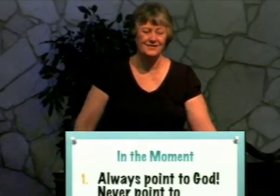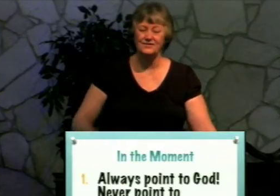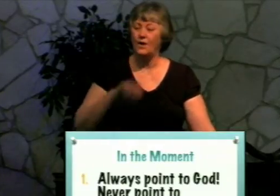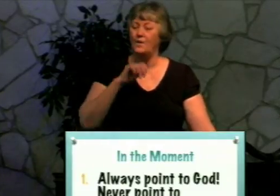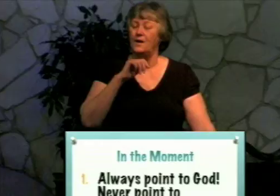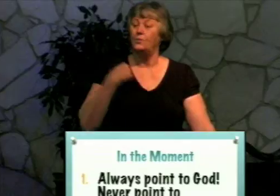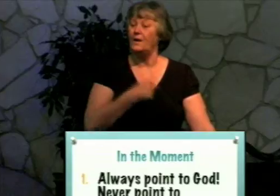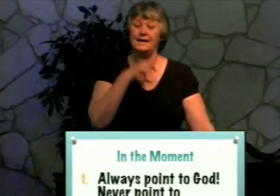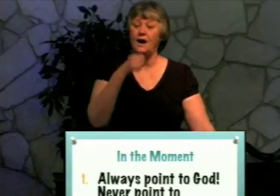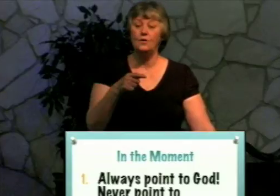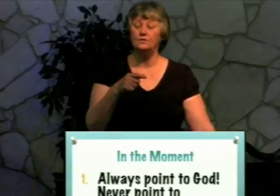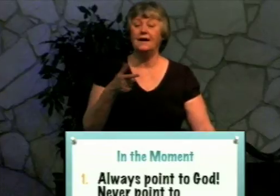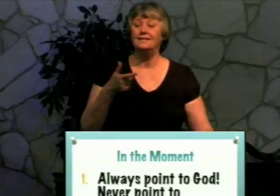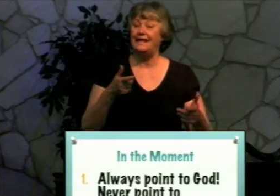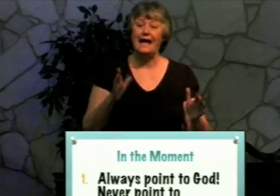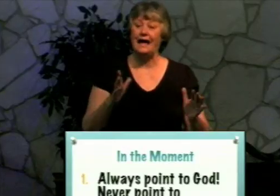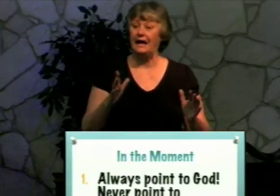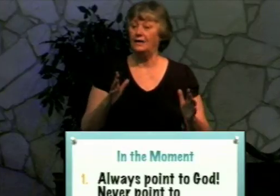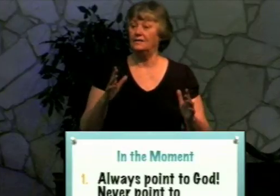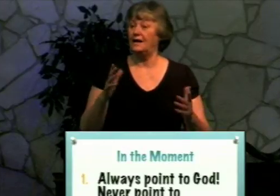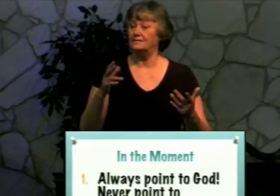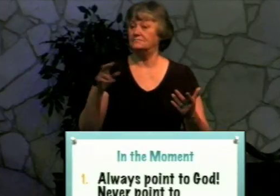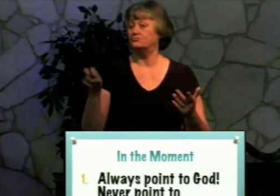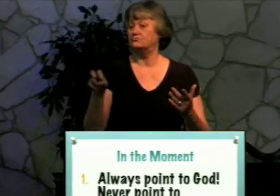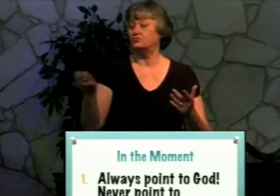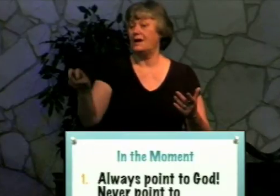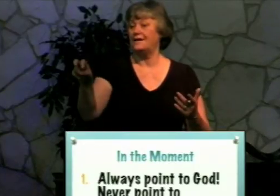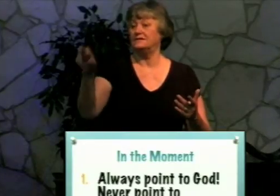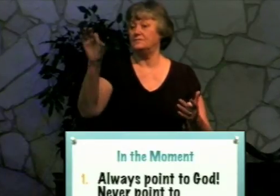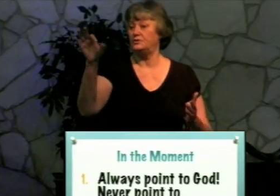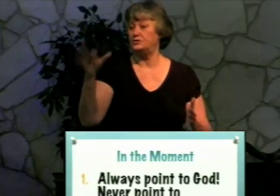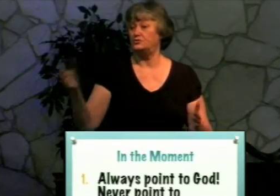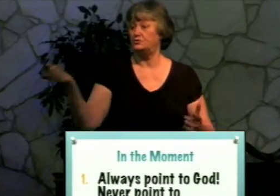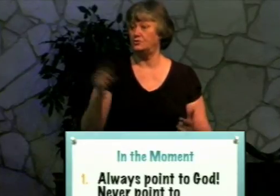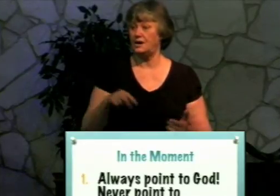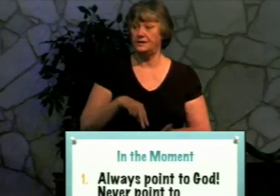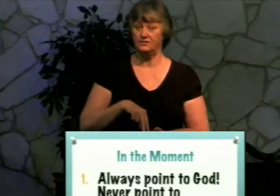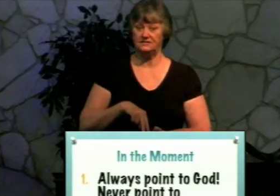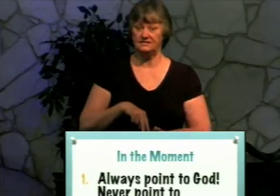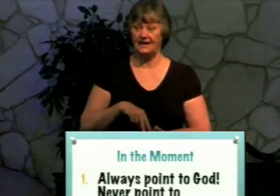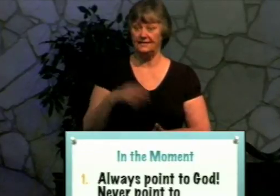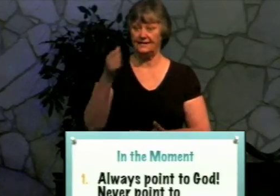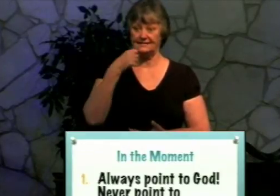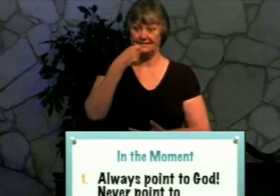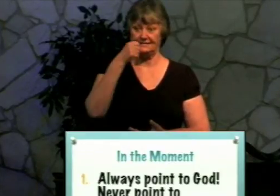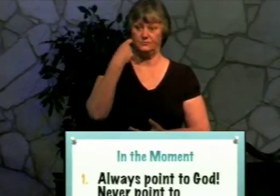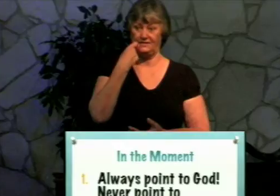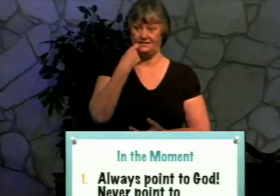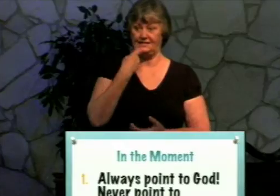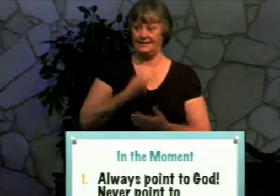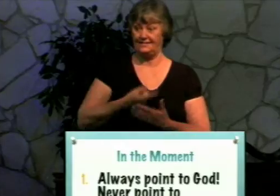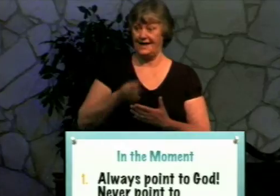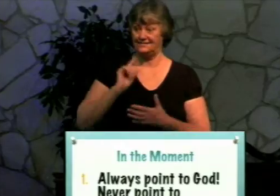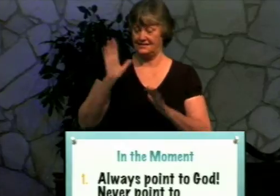So we don't allow, like, traveling preachers who come here and stand, like recently, last